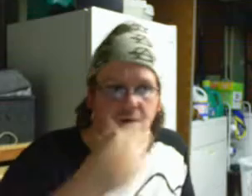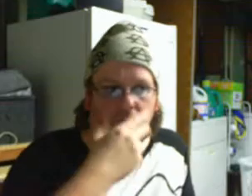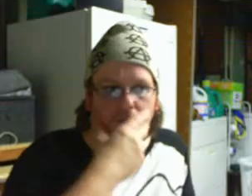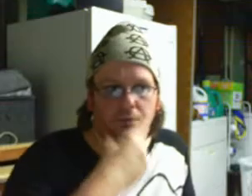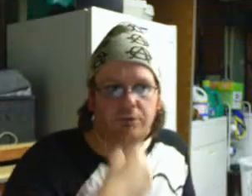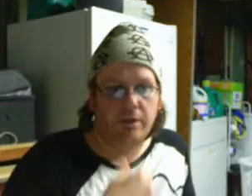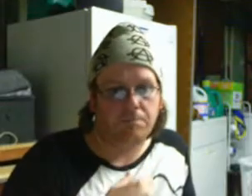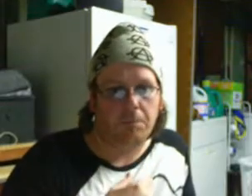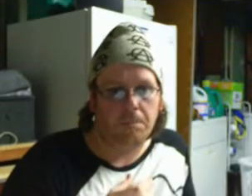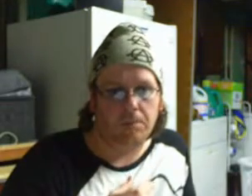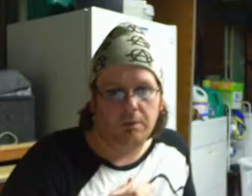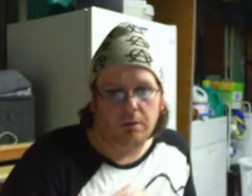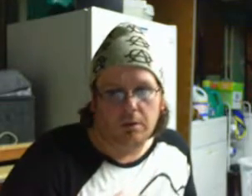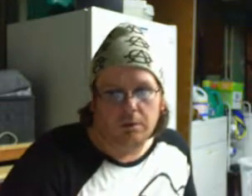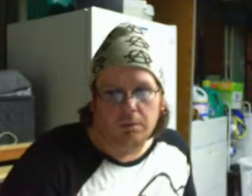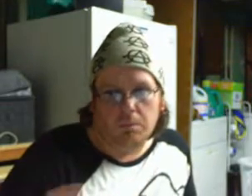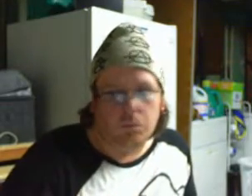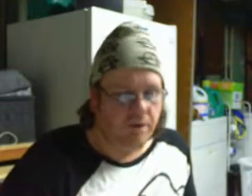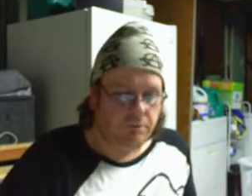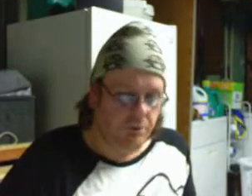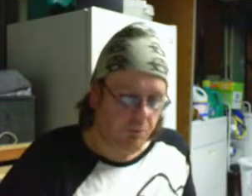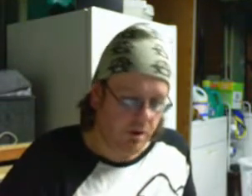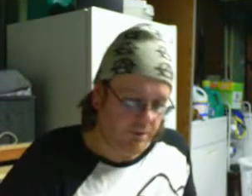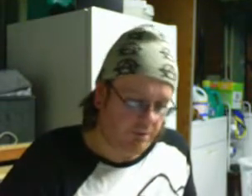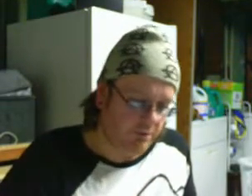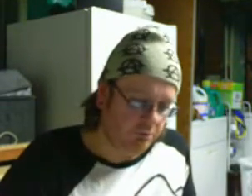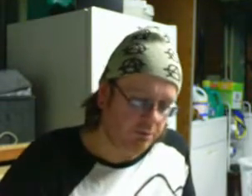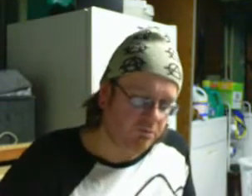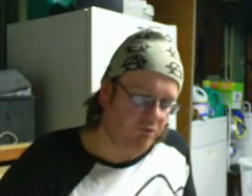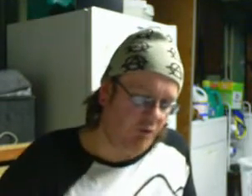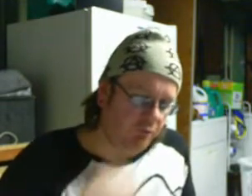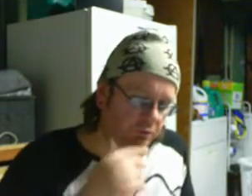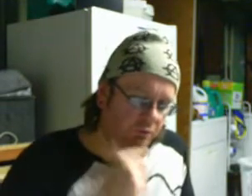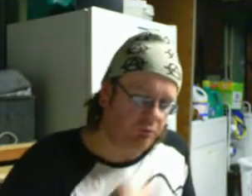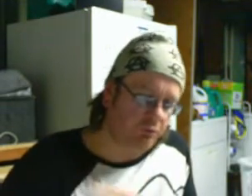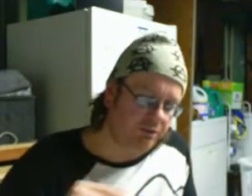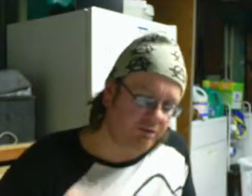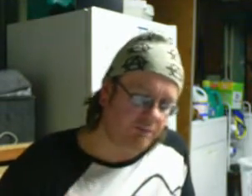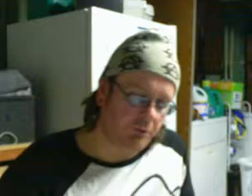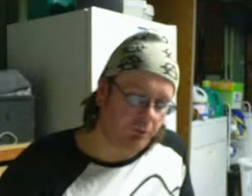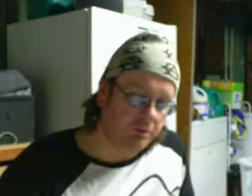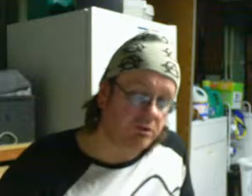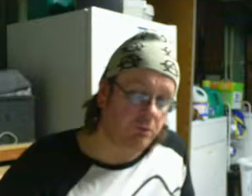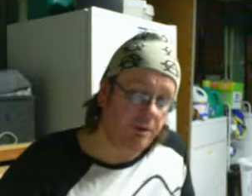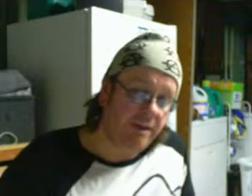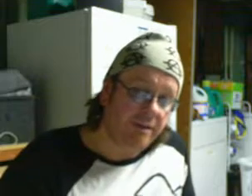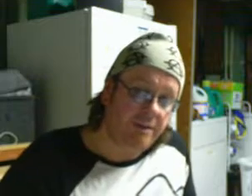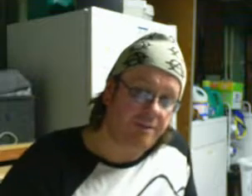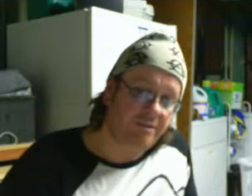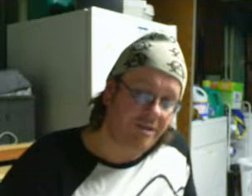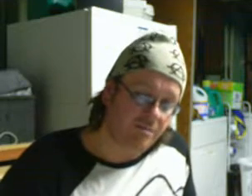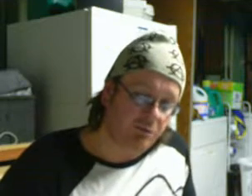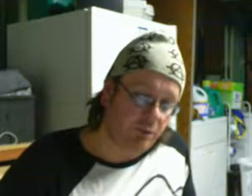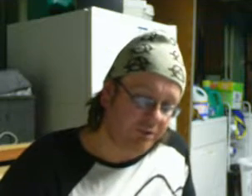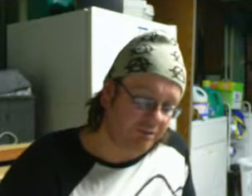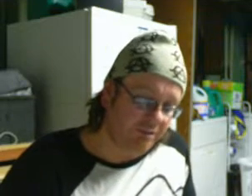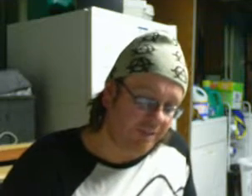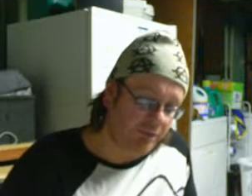build the temple, whatever they want. Now we're going to move on to verses 27 to 32. King Solomon raised a levy